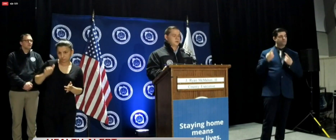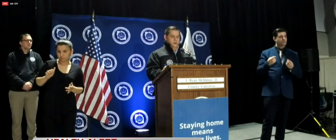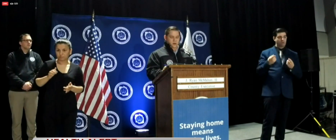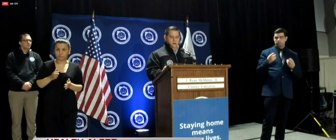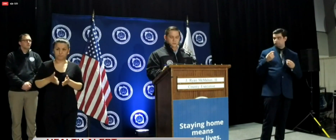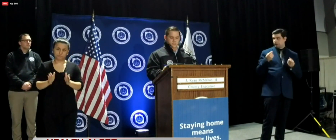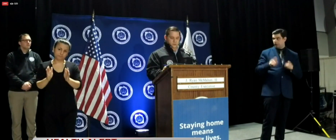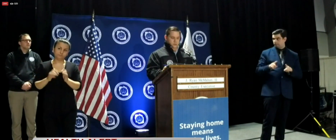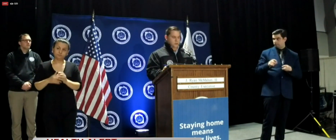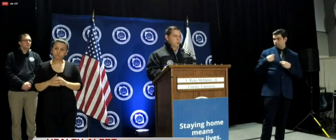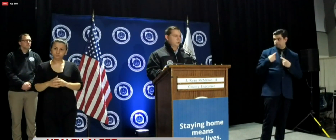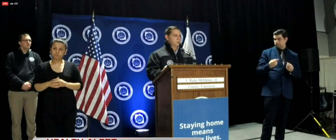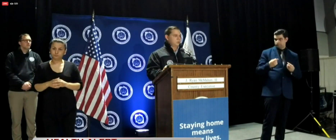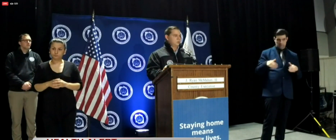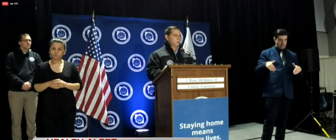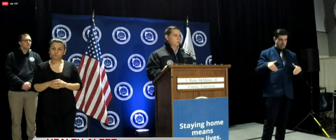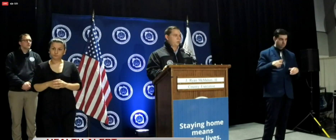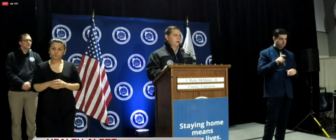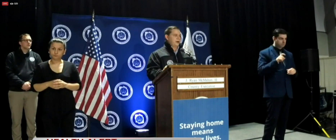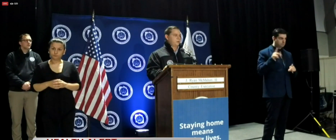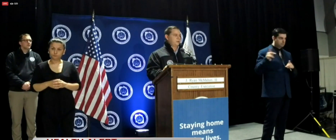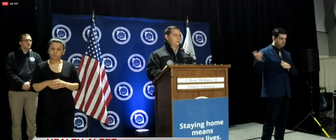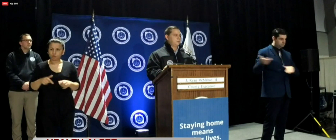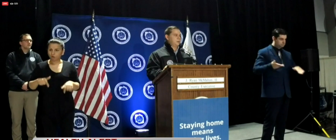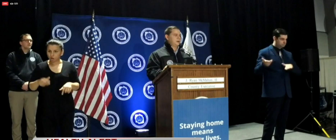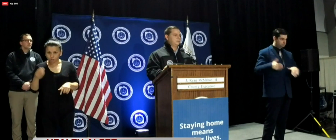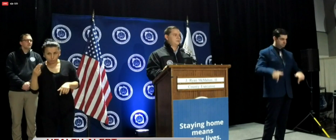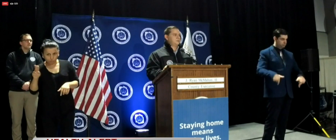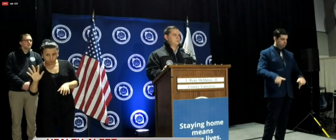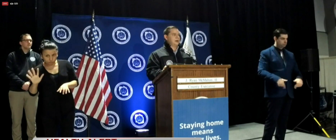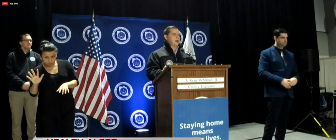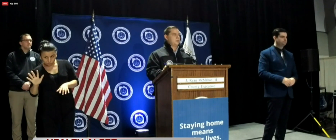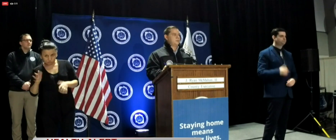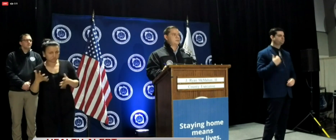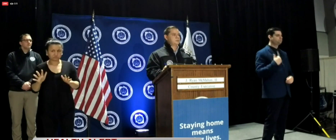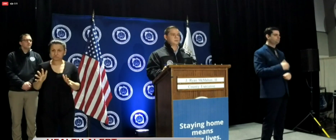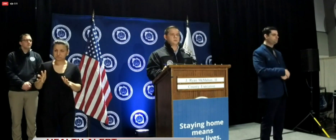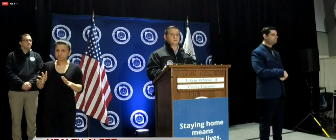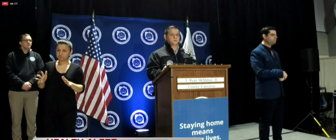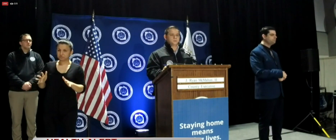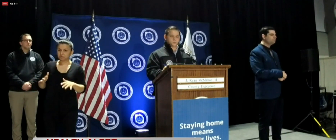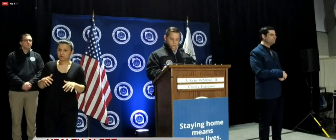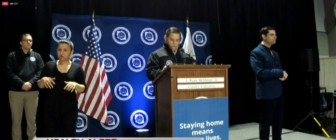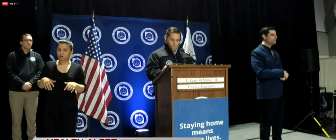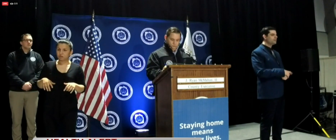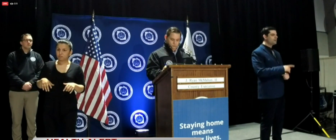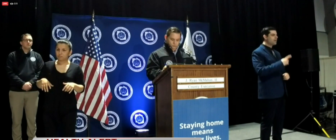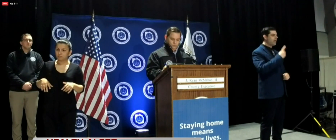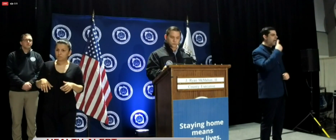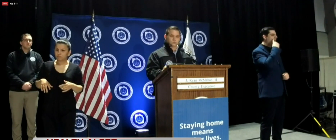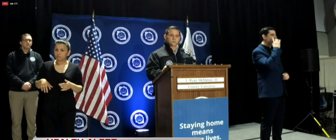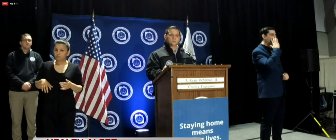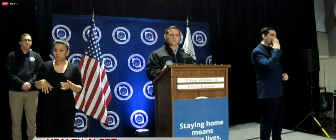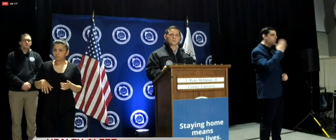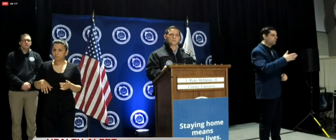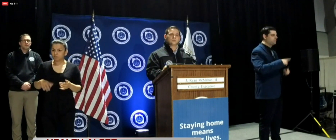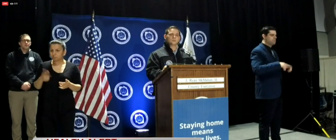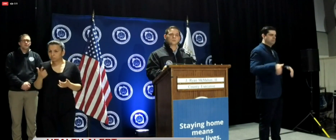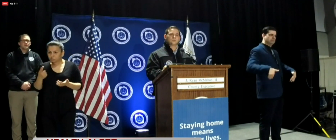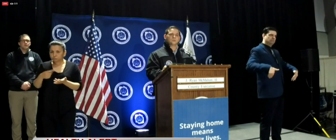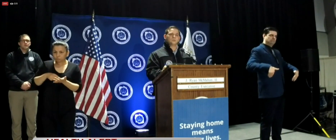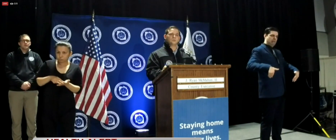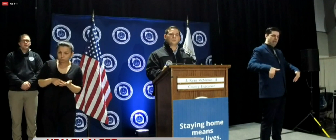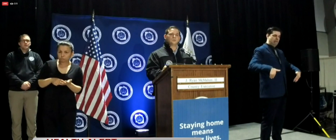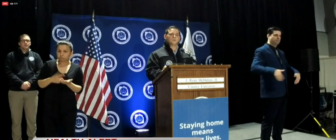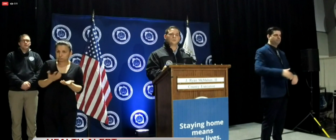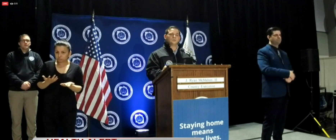coming. We'll report on when and if that happens. I interviewed Mayor Walsh today about